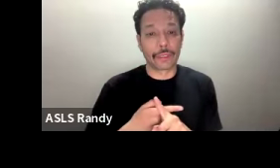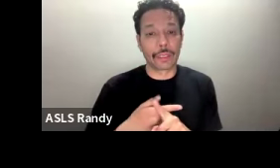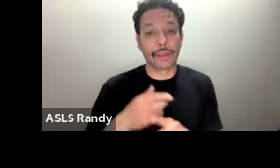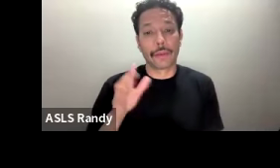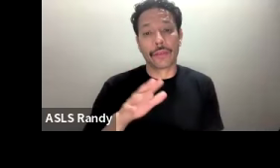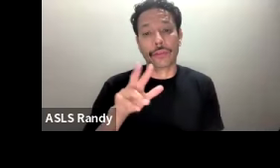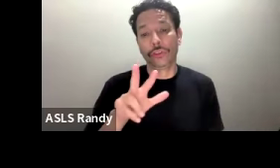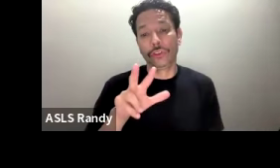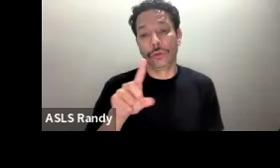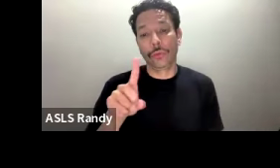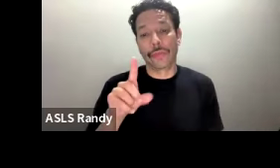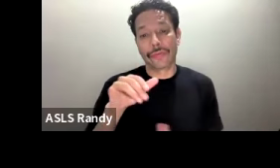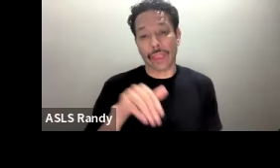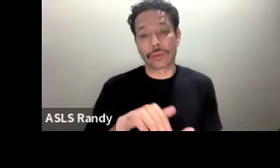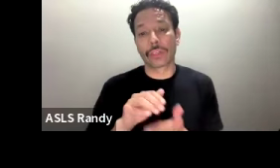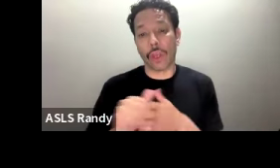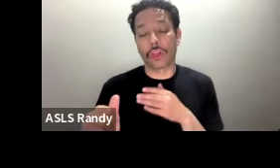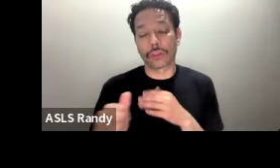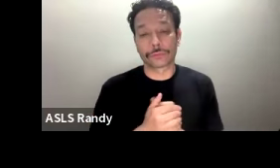about $31,000.